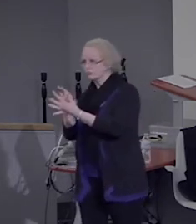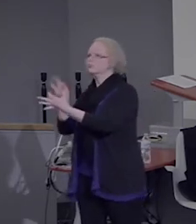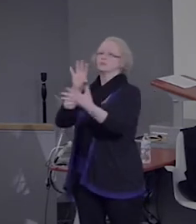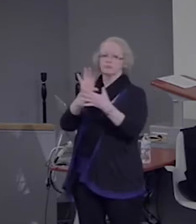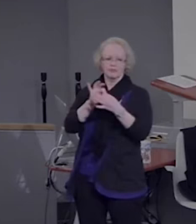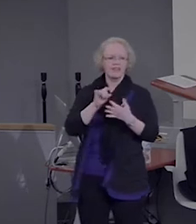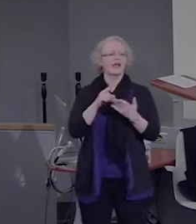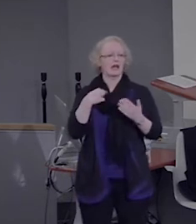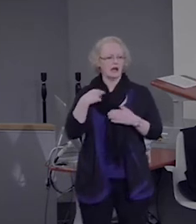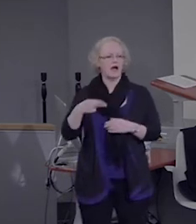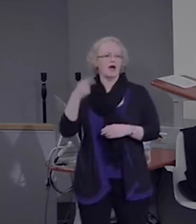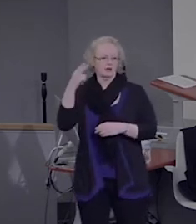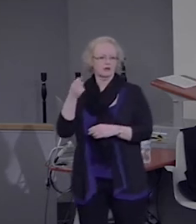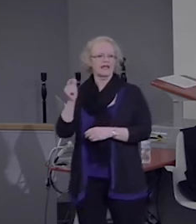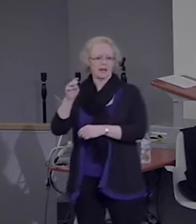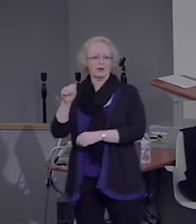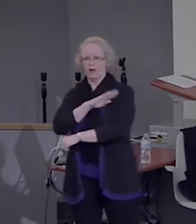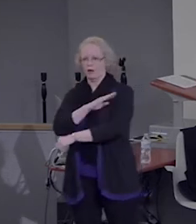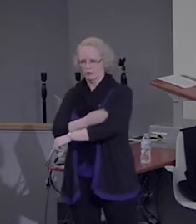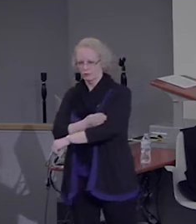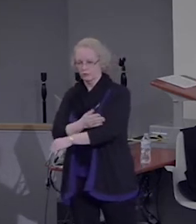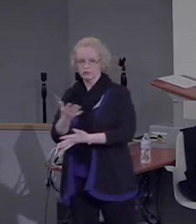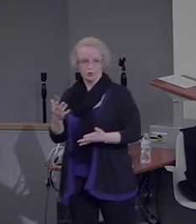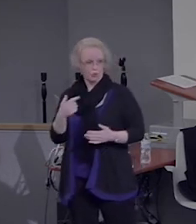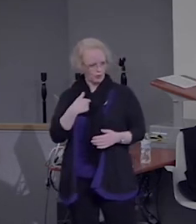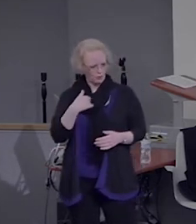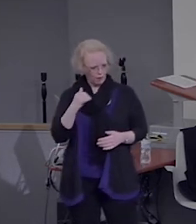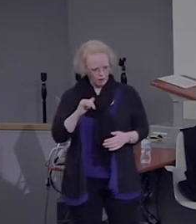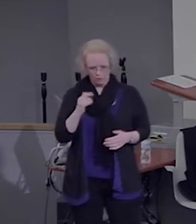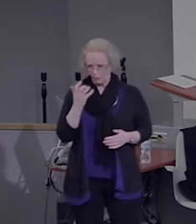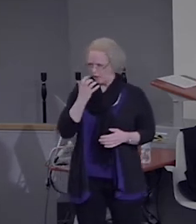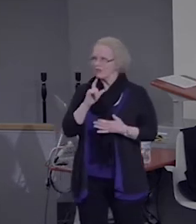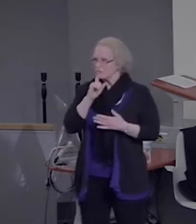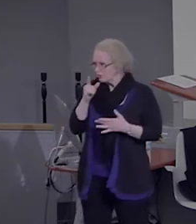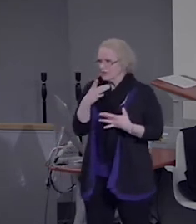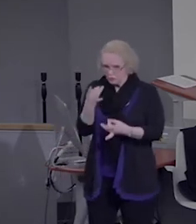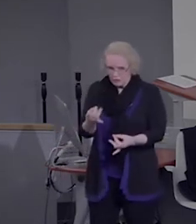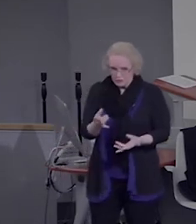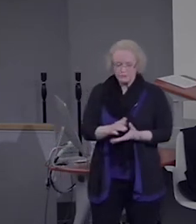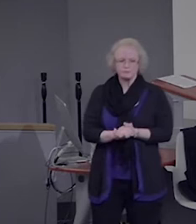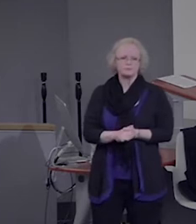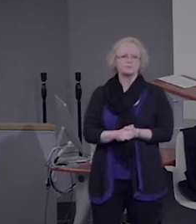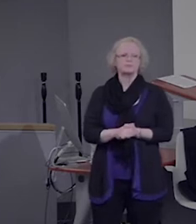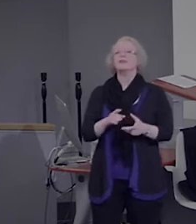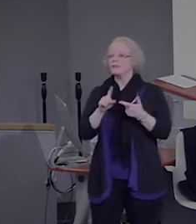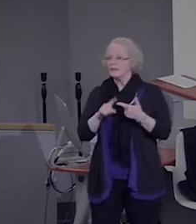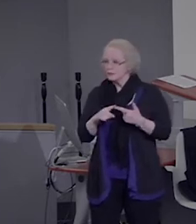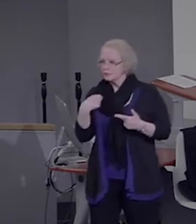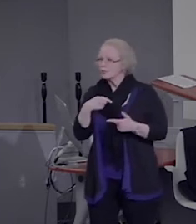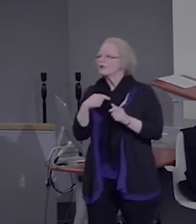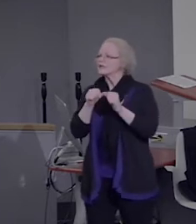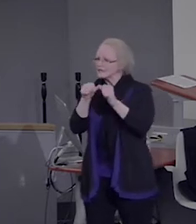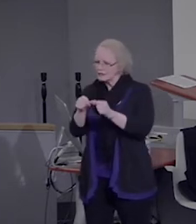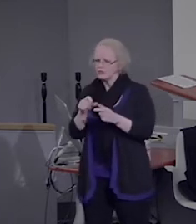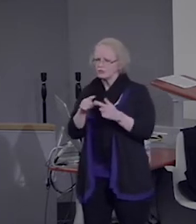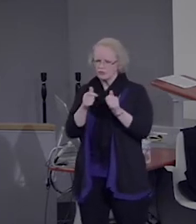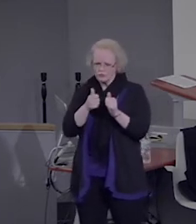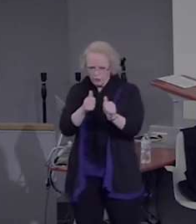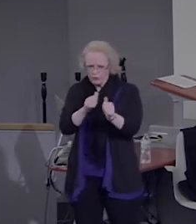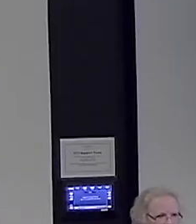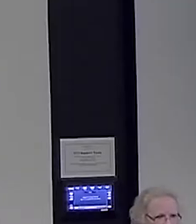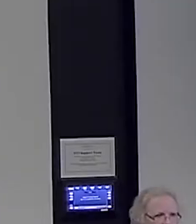gamma power so we were were like whoa that's really interesting and then we continued to follow this